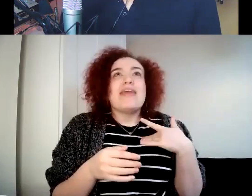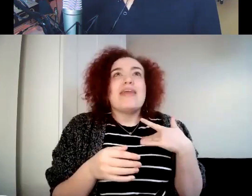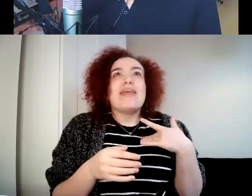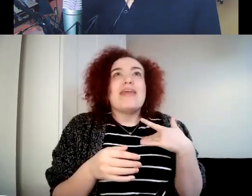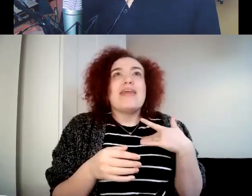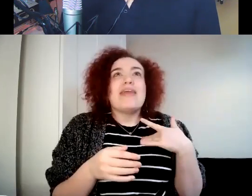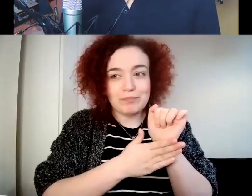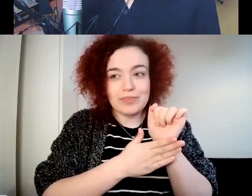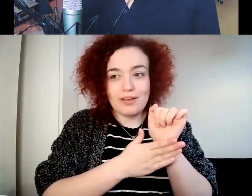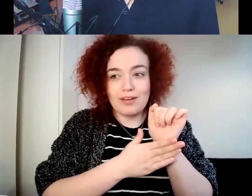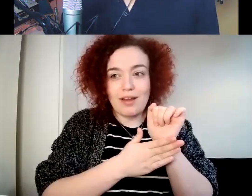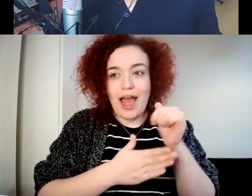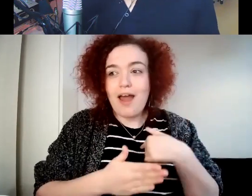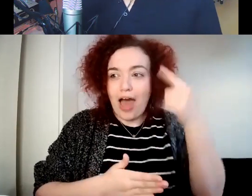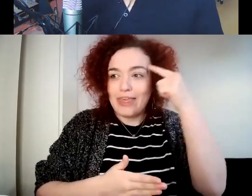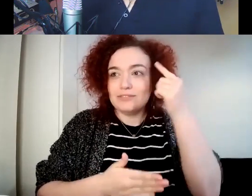So for me,